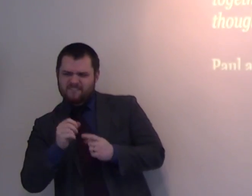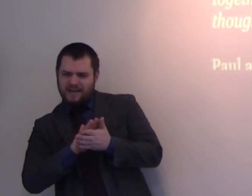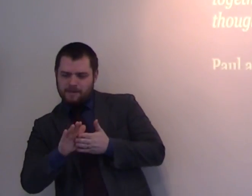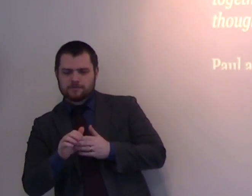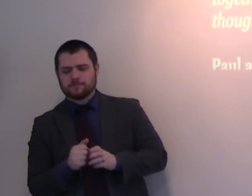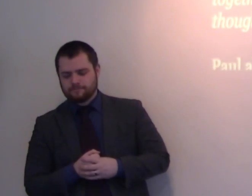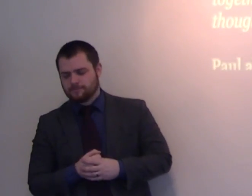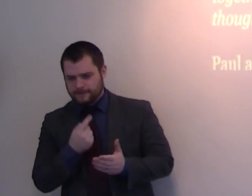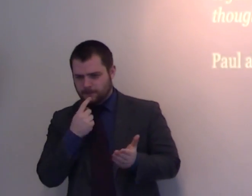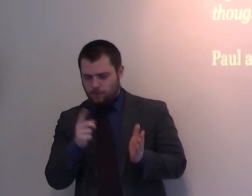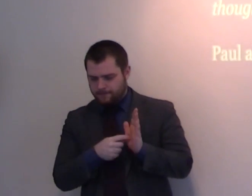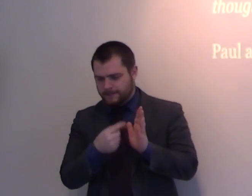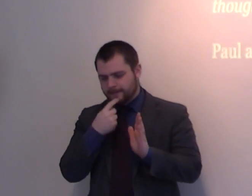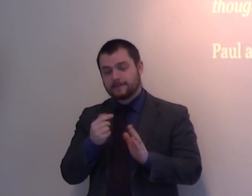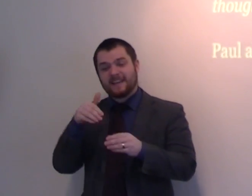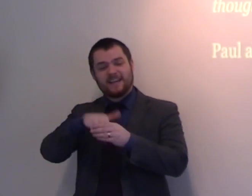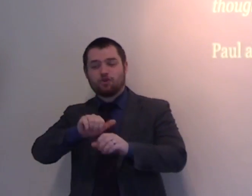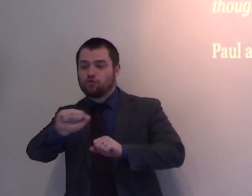5. Quote, in your life together,